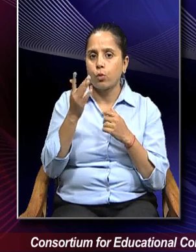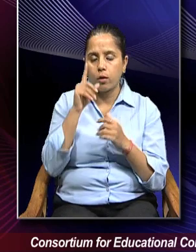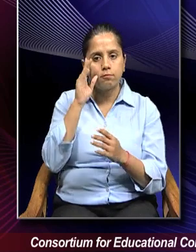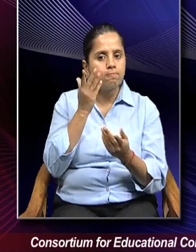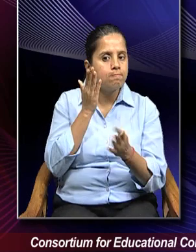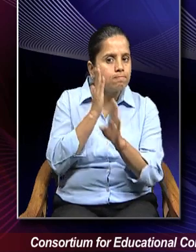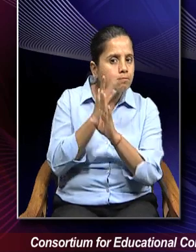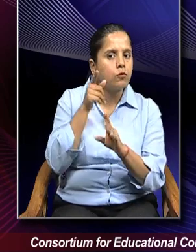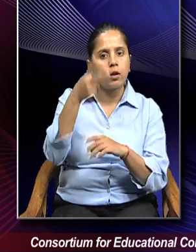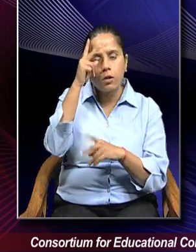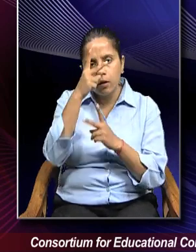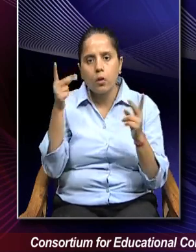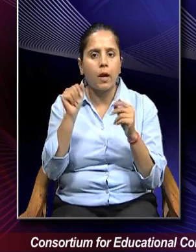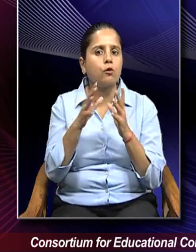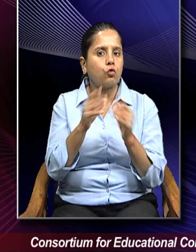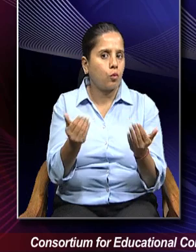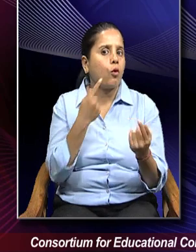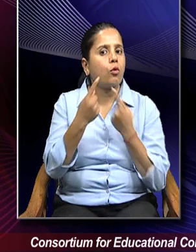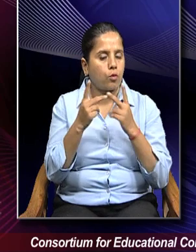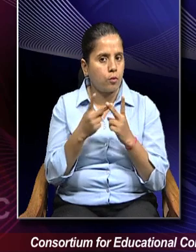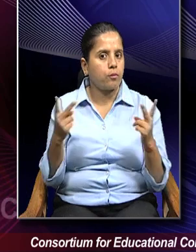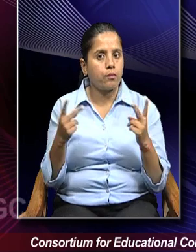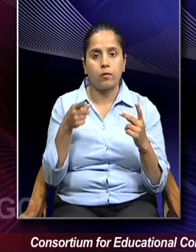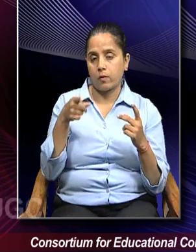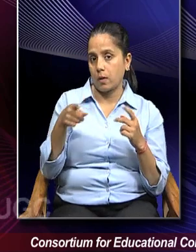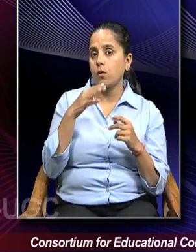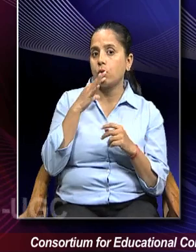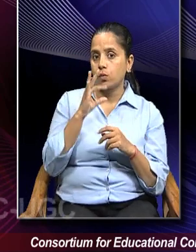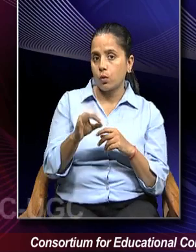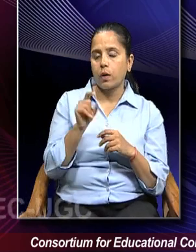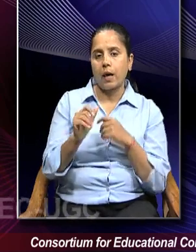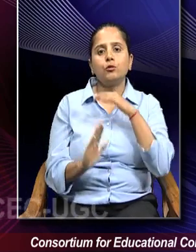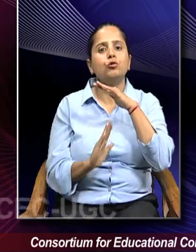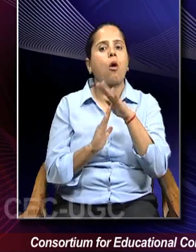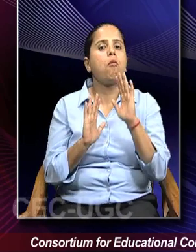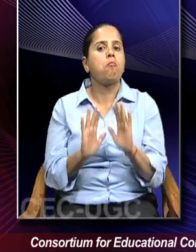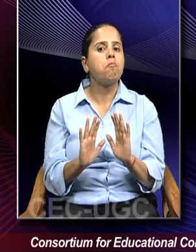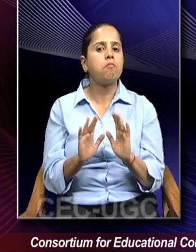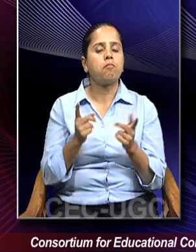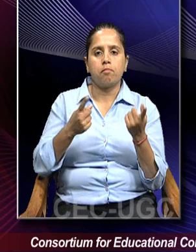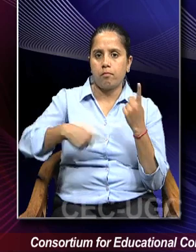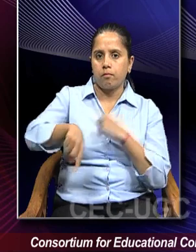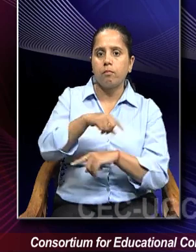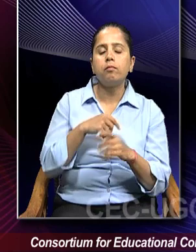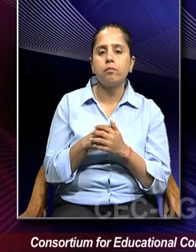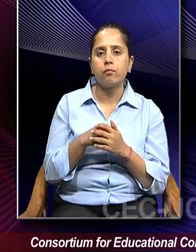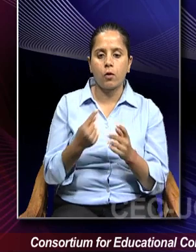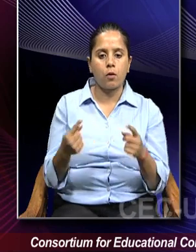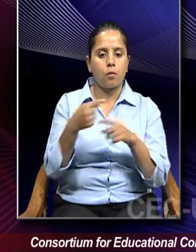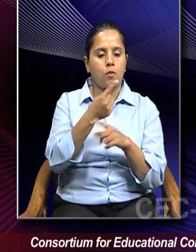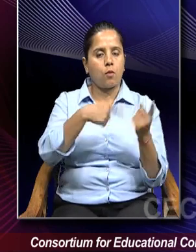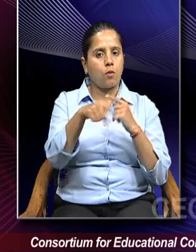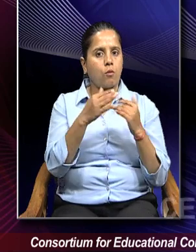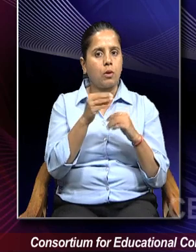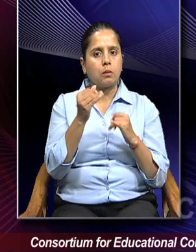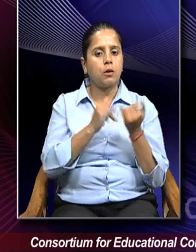resolving the ethical dilemmas. So, they can actually stop having oppositions to